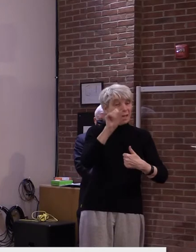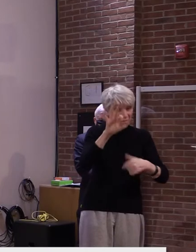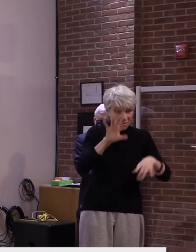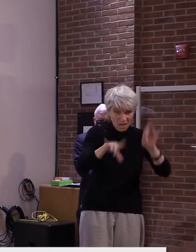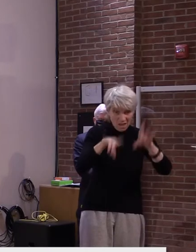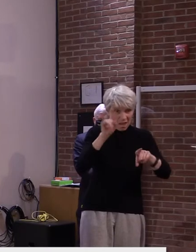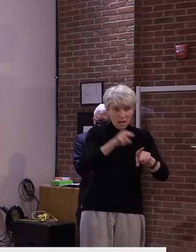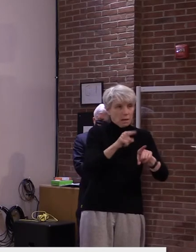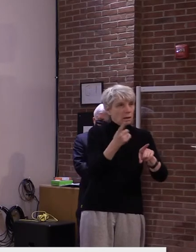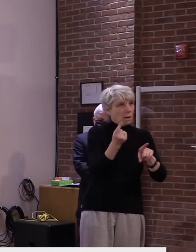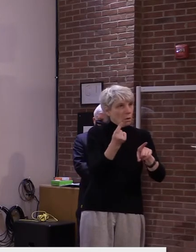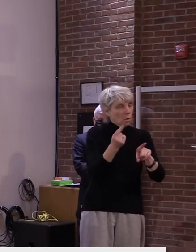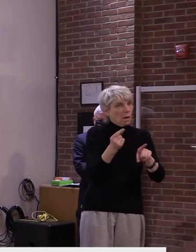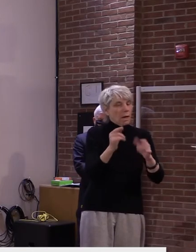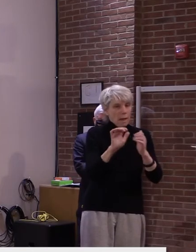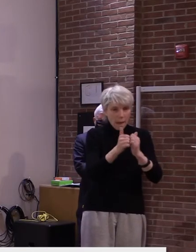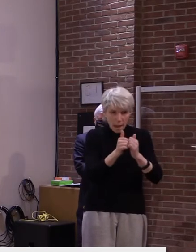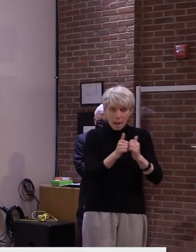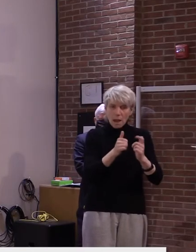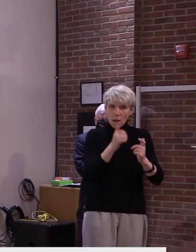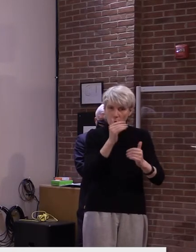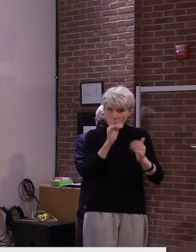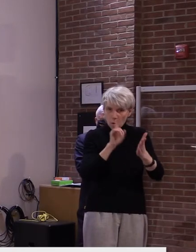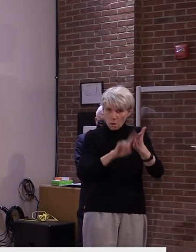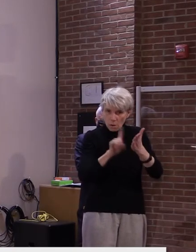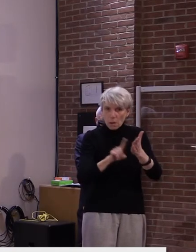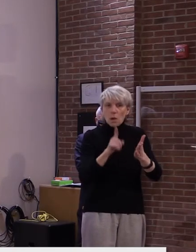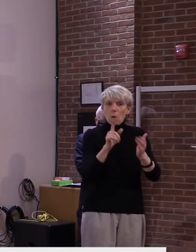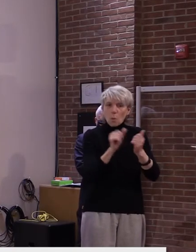the surveillance testing that's already in place.